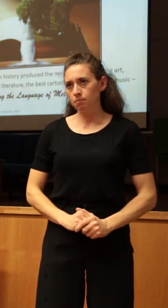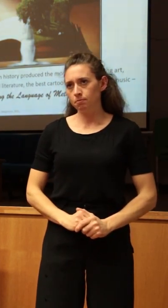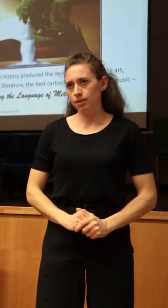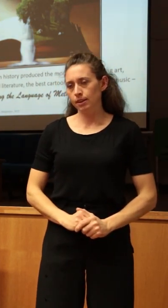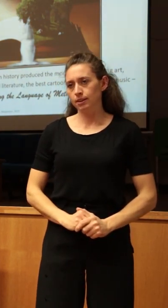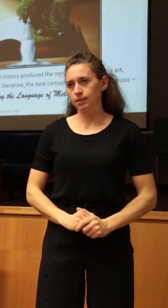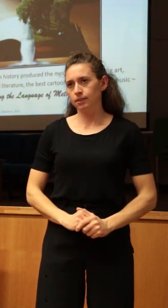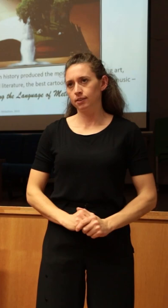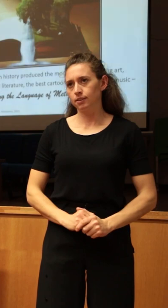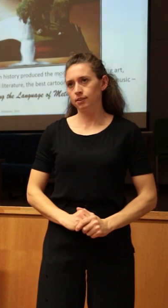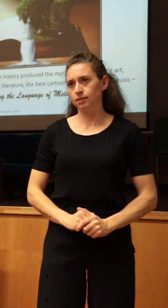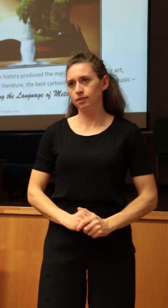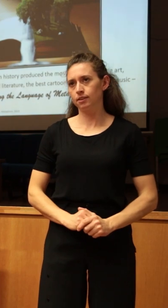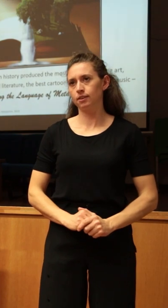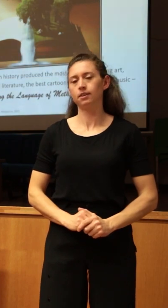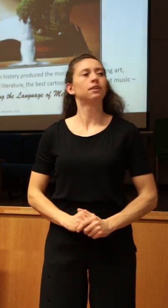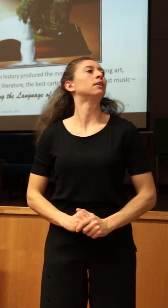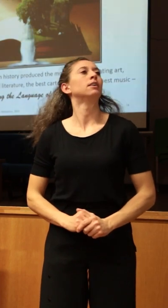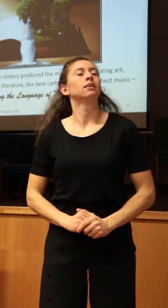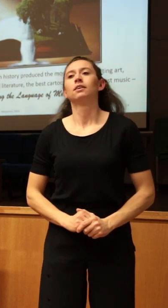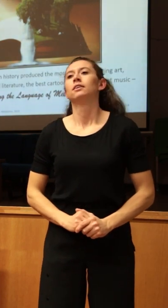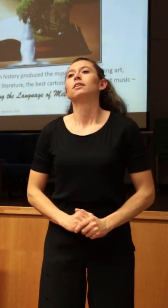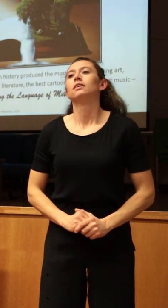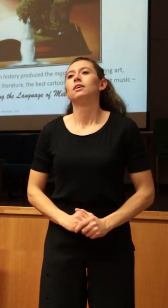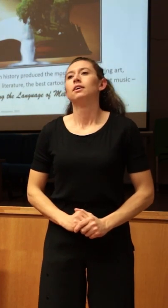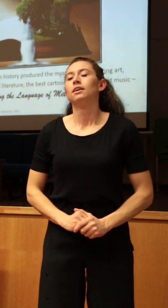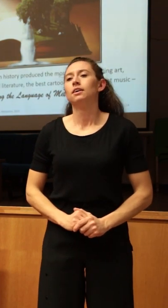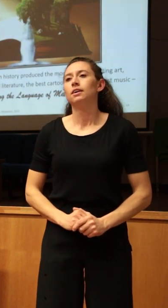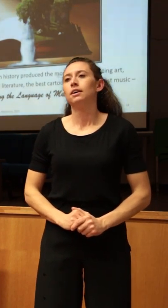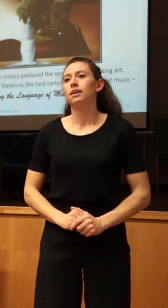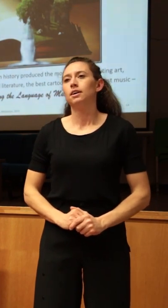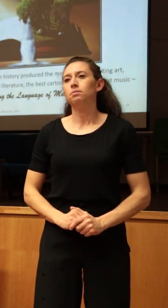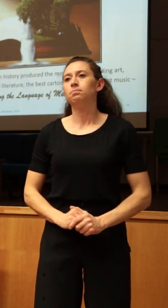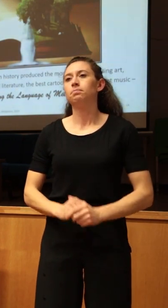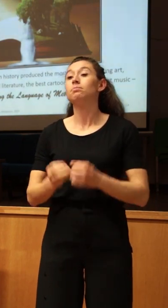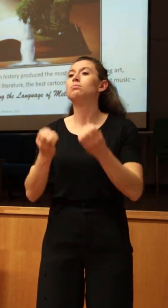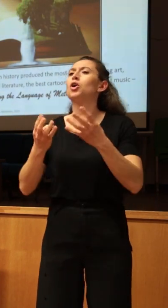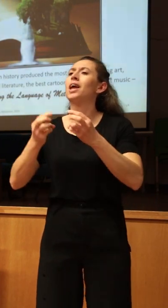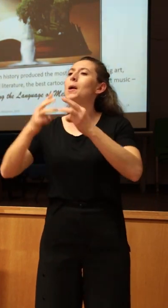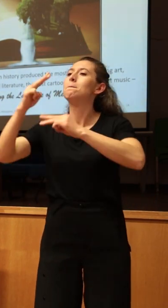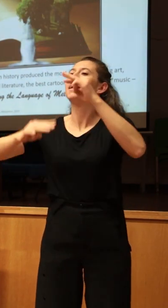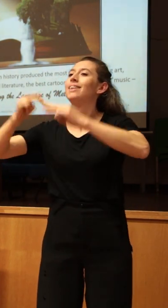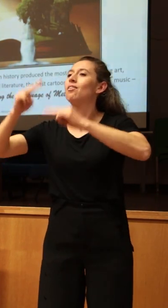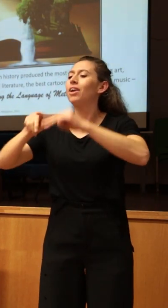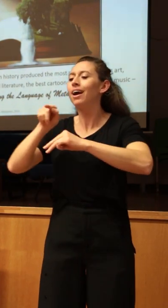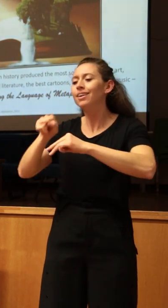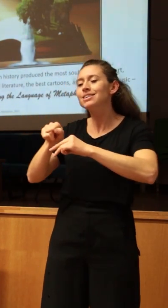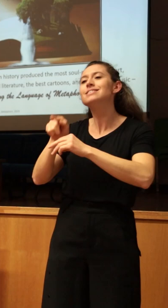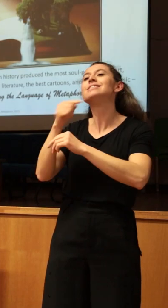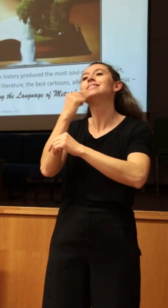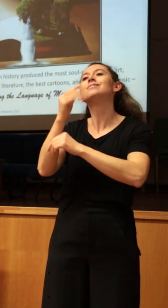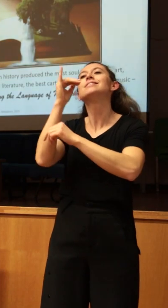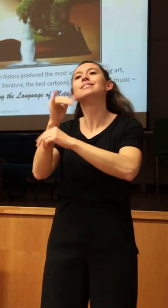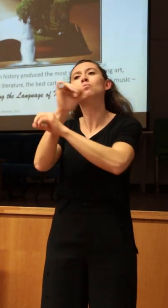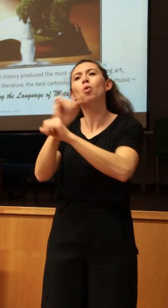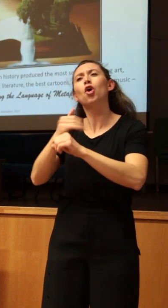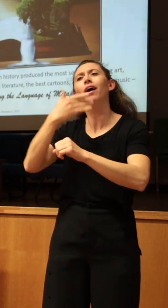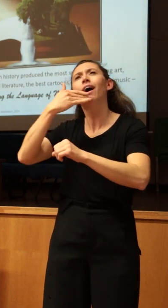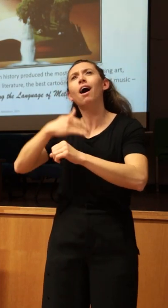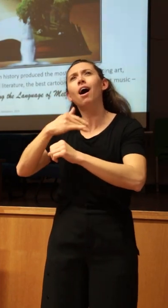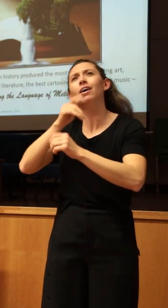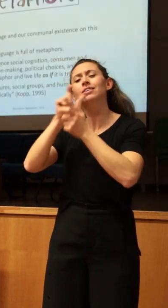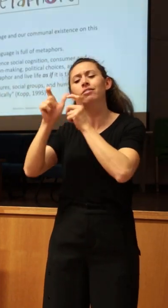is the only way for us to find meaning for us. Porque es la única forma en la que podemos encontrar sentido